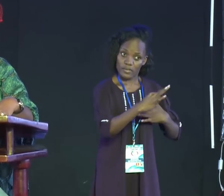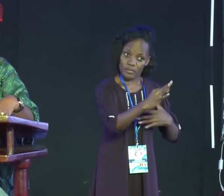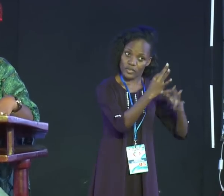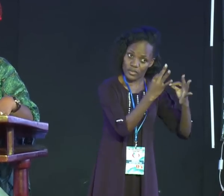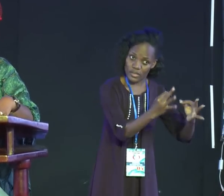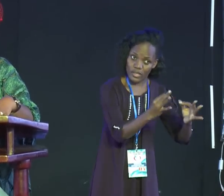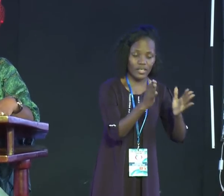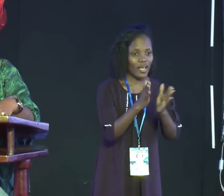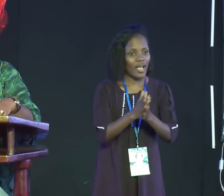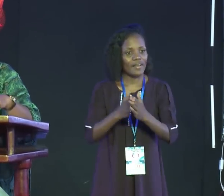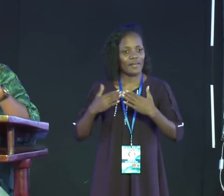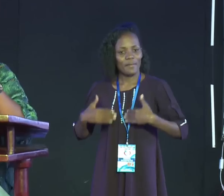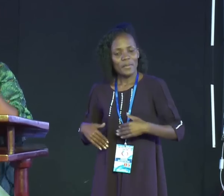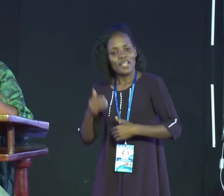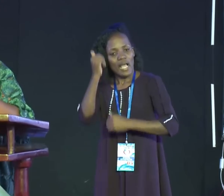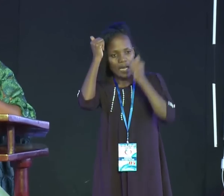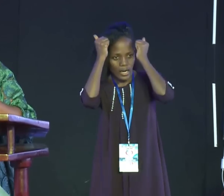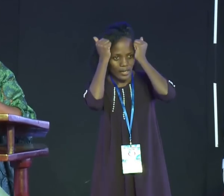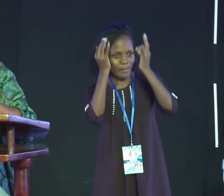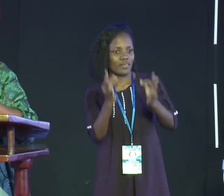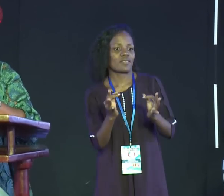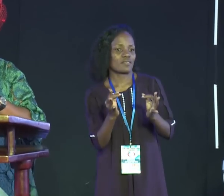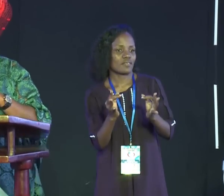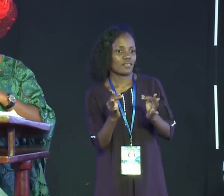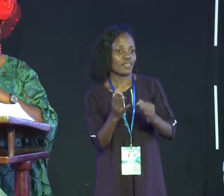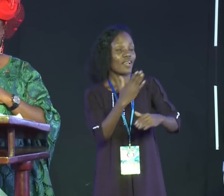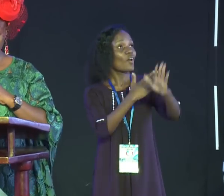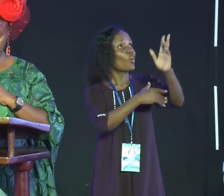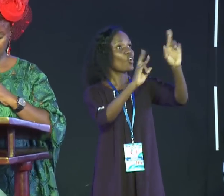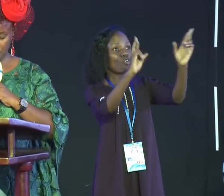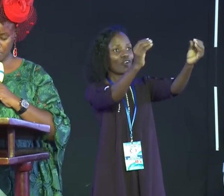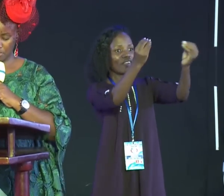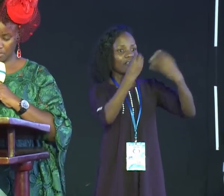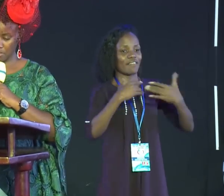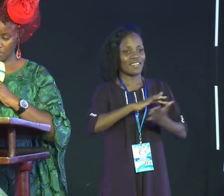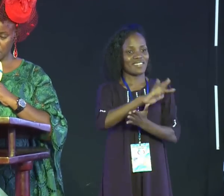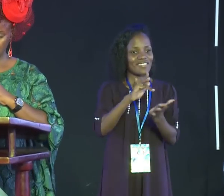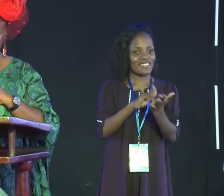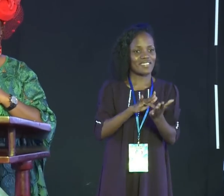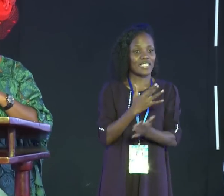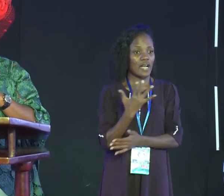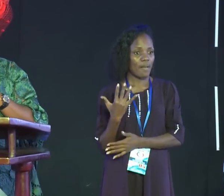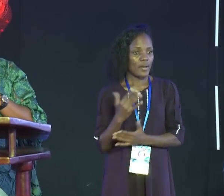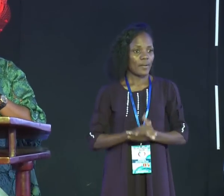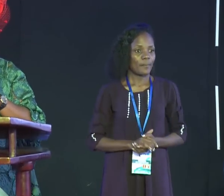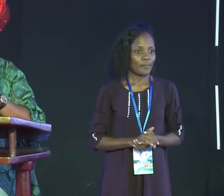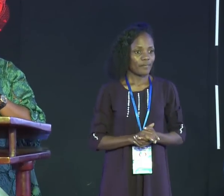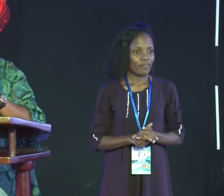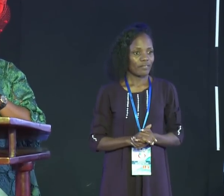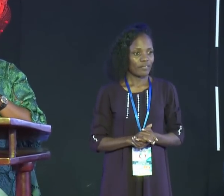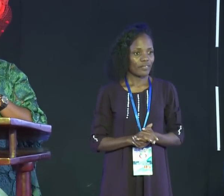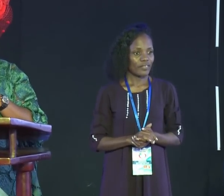Both spiritual and academic. The Lord gave us a center